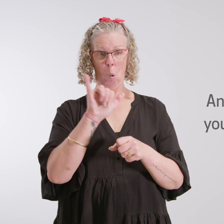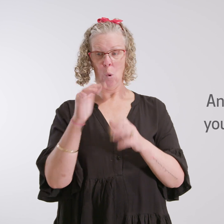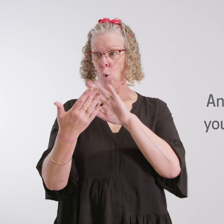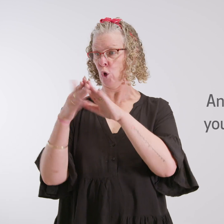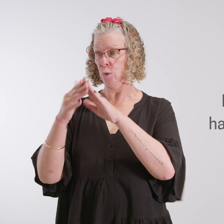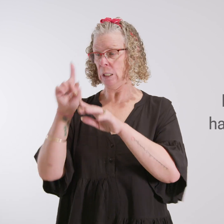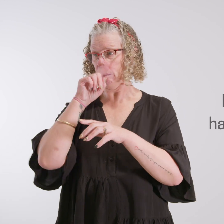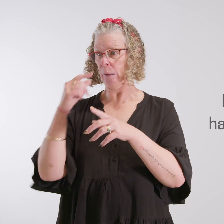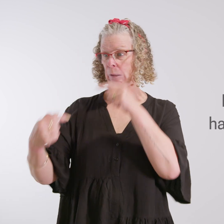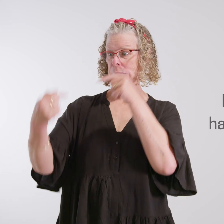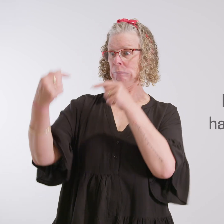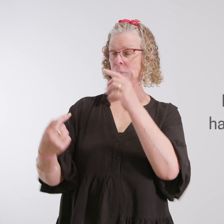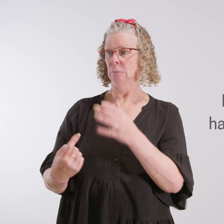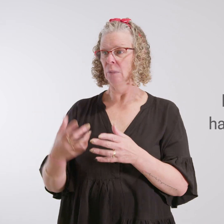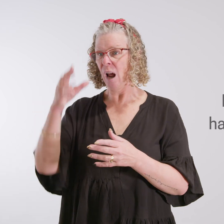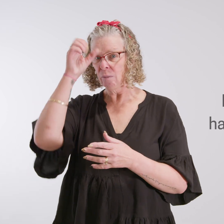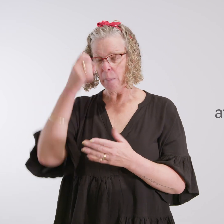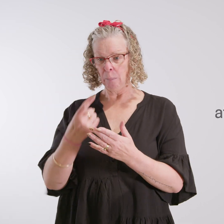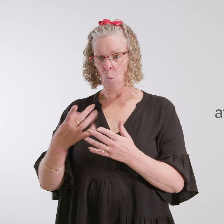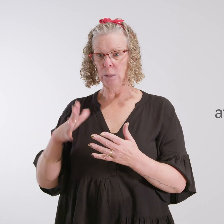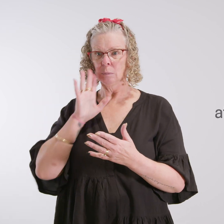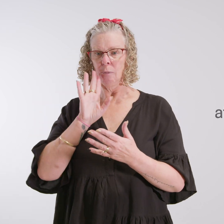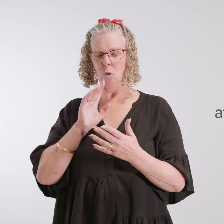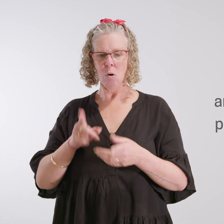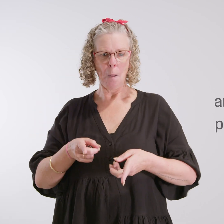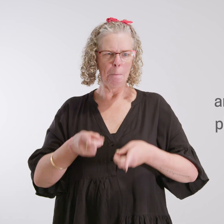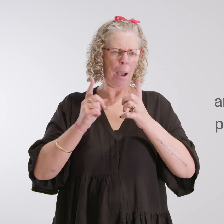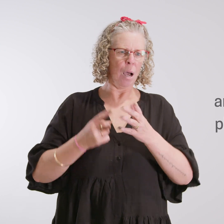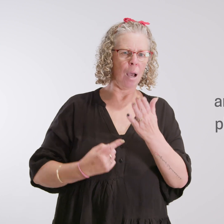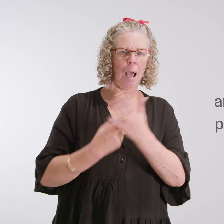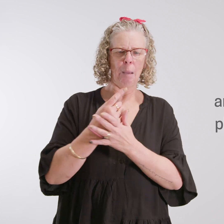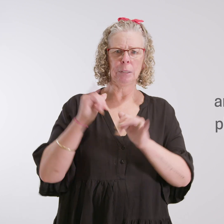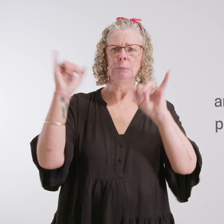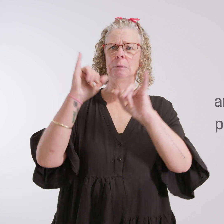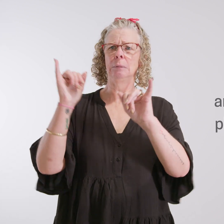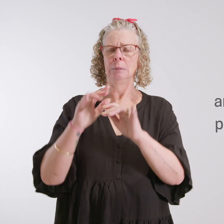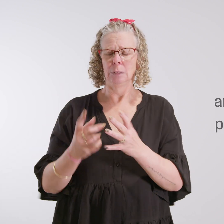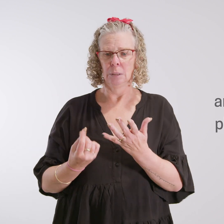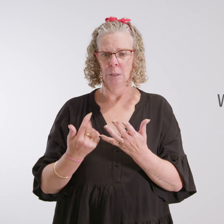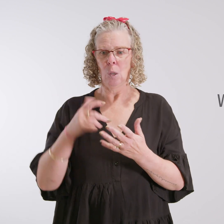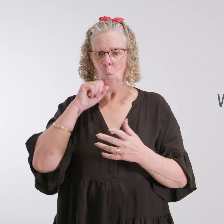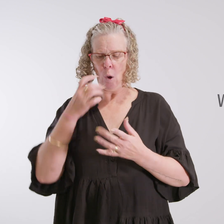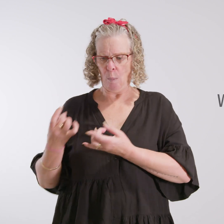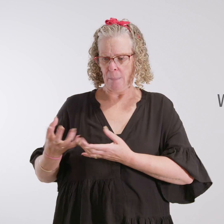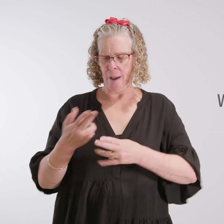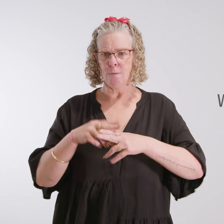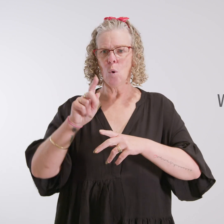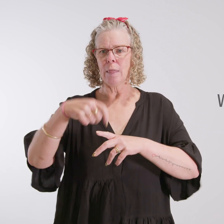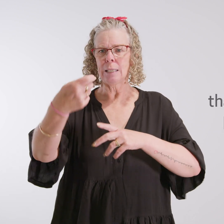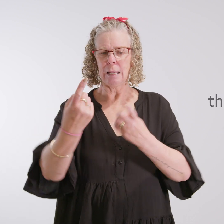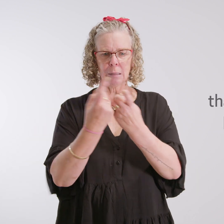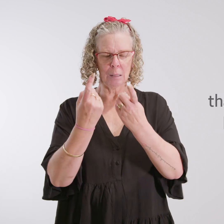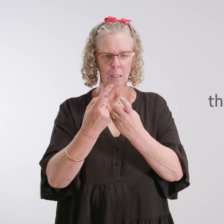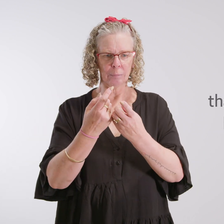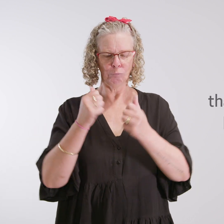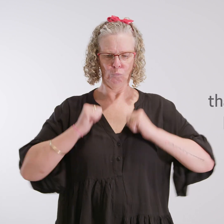community. I remember that happened one time. After one disaster and when we were planning for more, we'd had training and been told